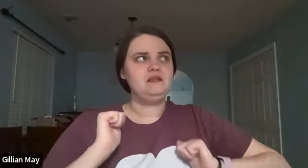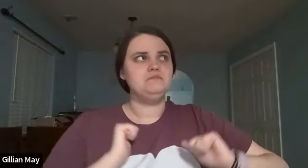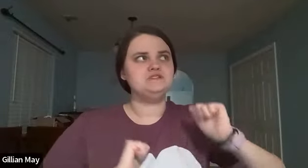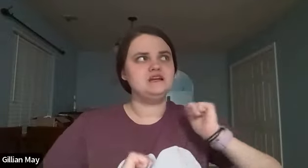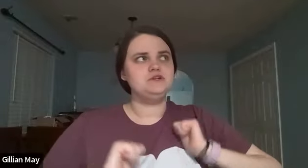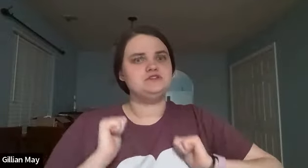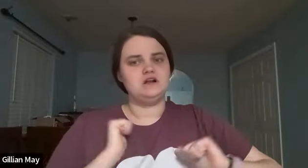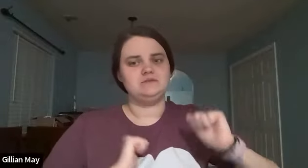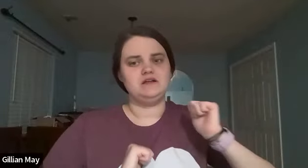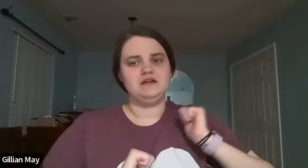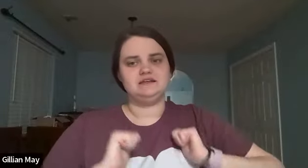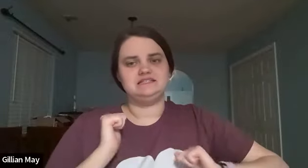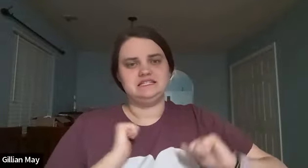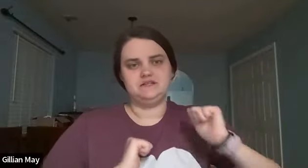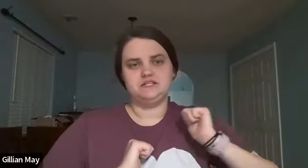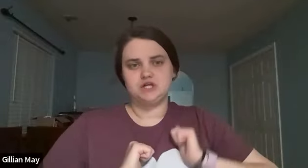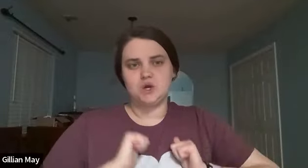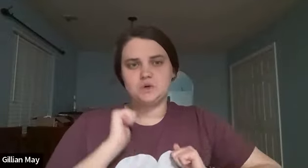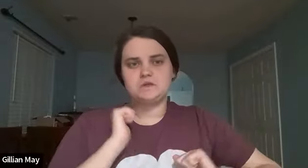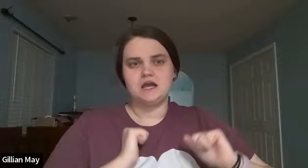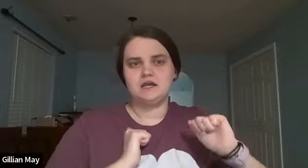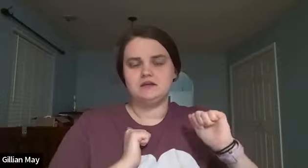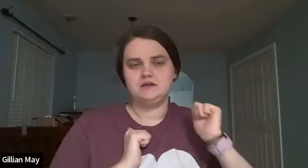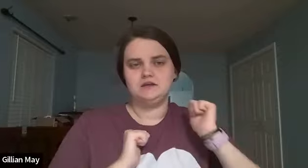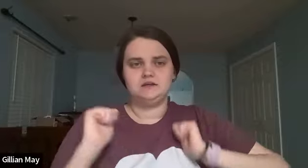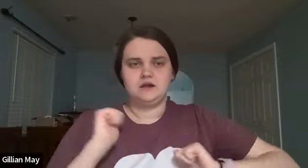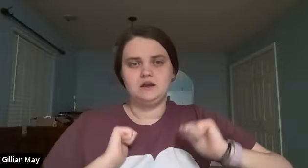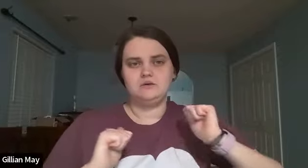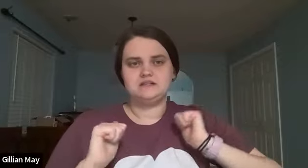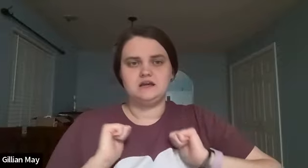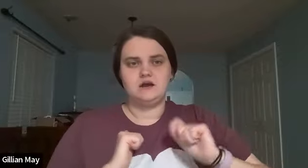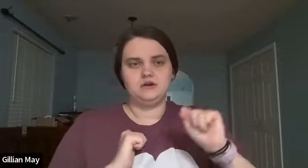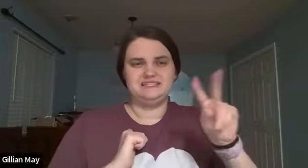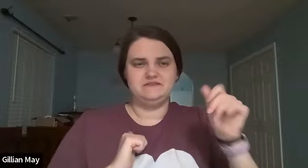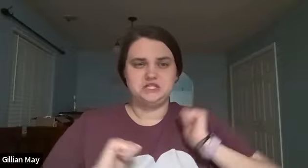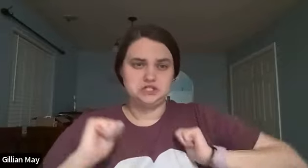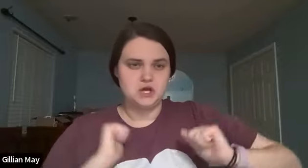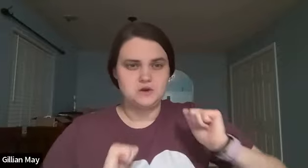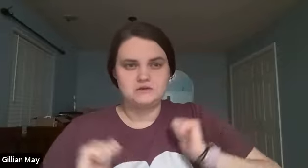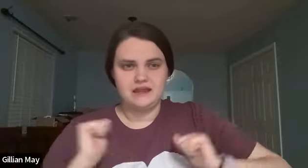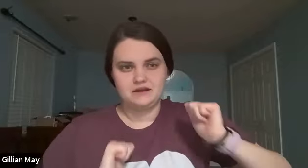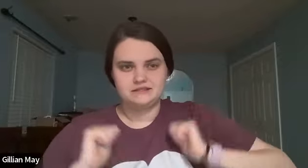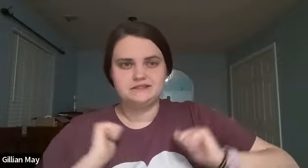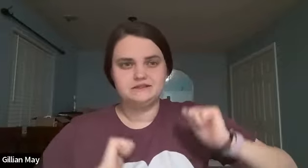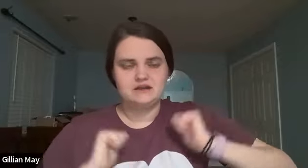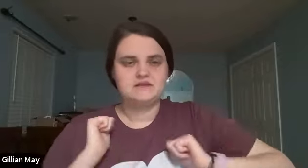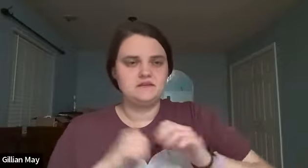Most of the time when you're talking about like a TV show, like I always I'll go TV show, like acting kind of thing like